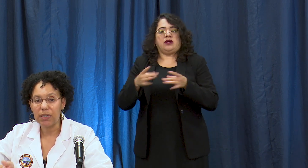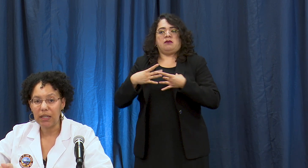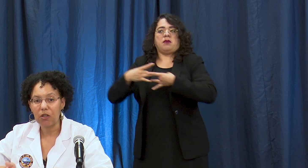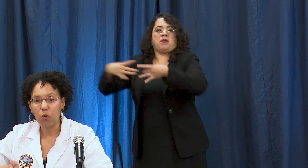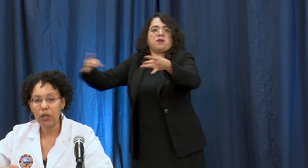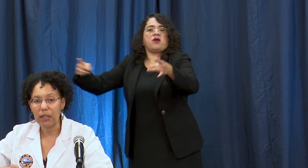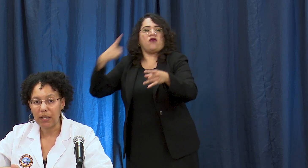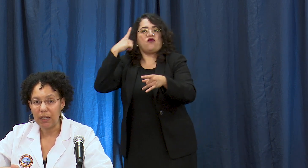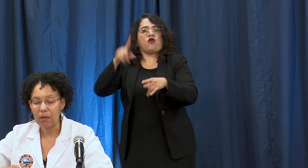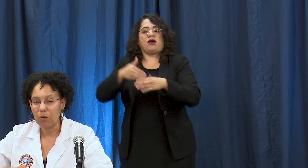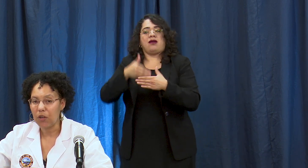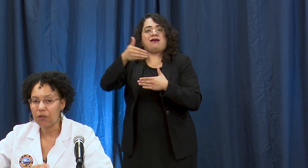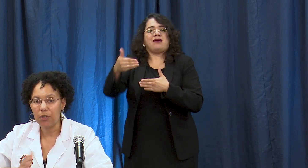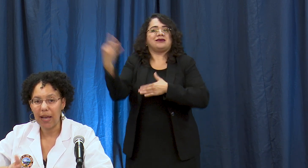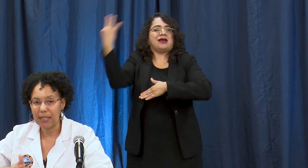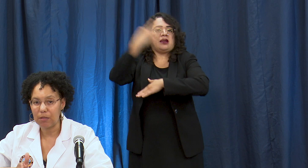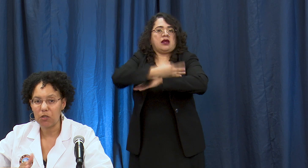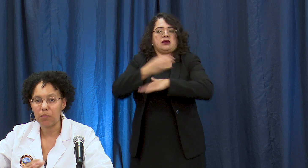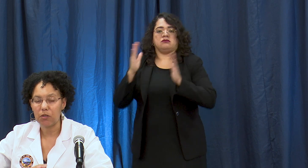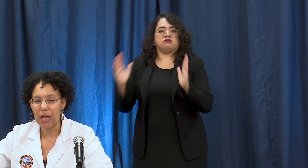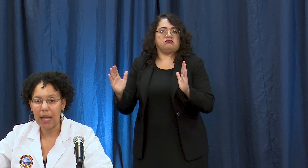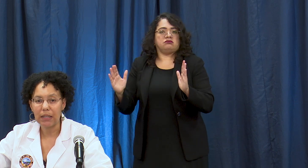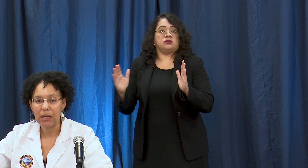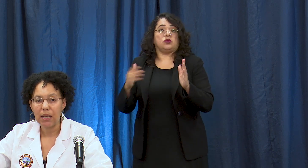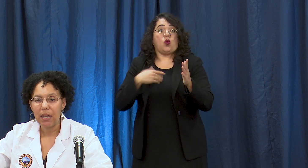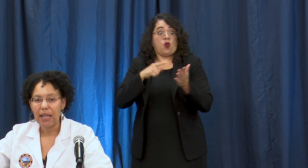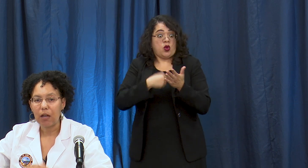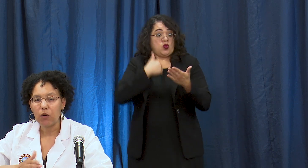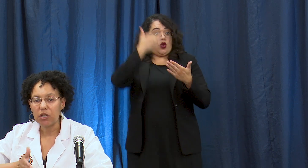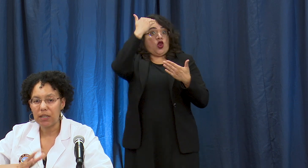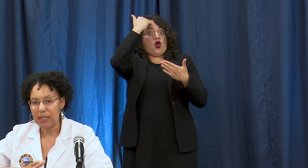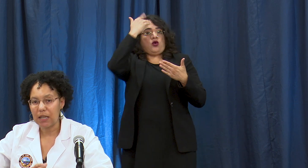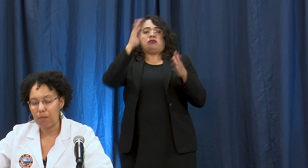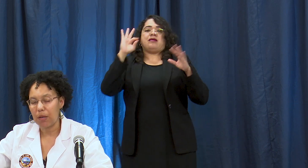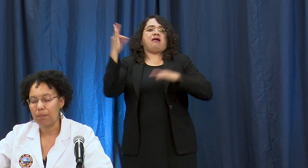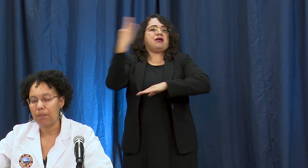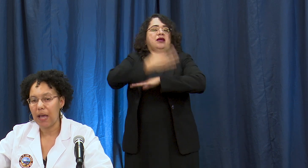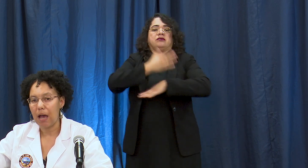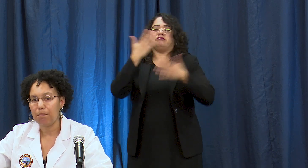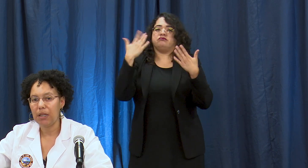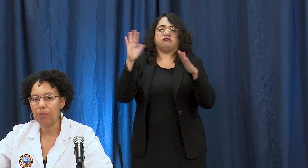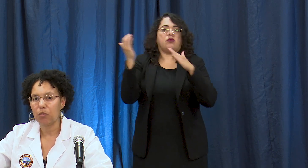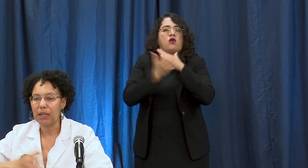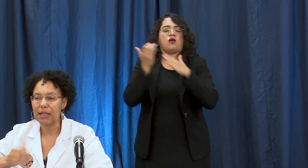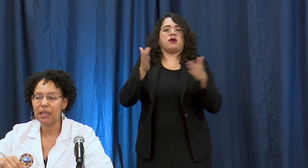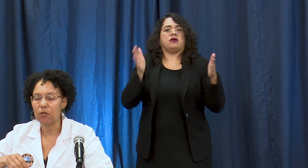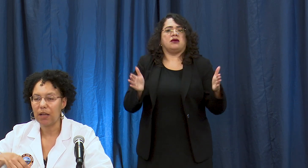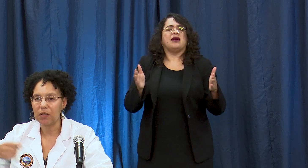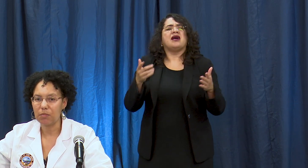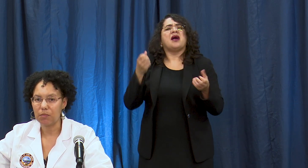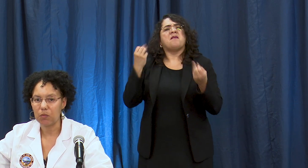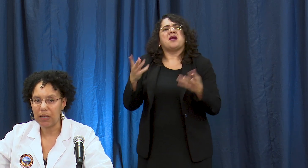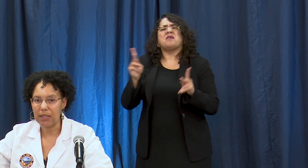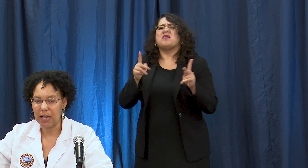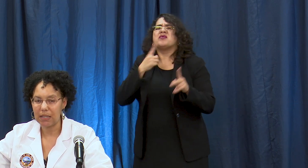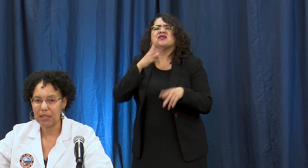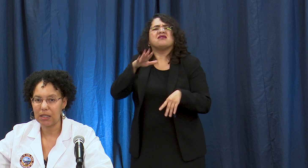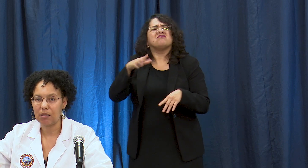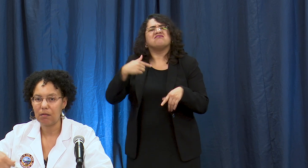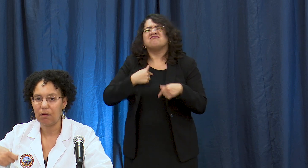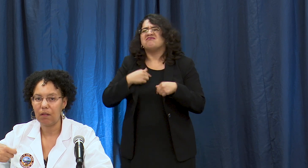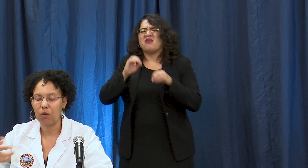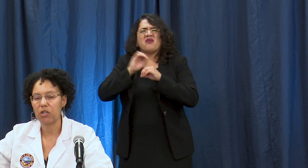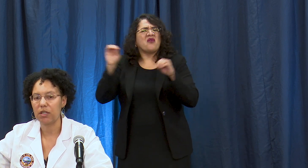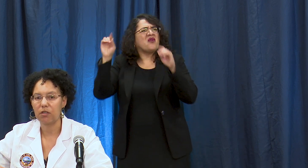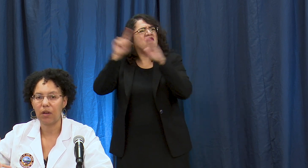will proceed accordingly, whether you had symptoms or not. That question has come up that people, because they don't have symptoms when they